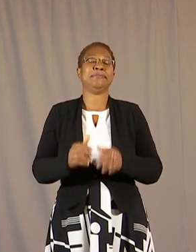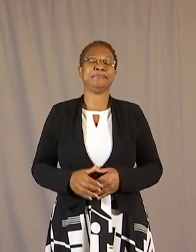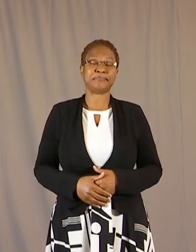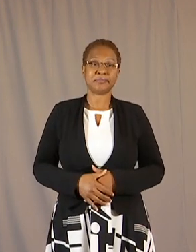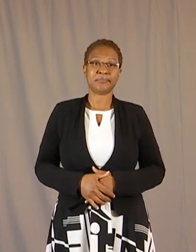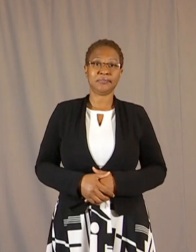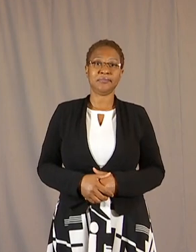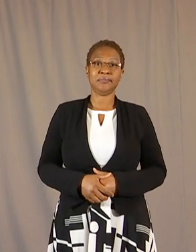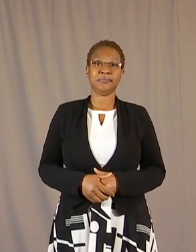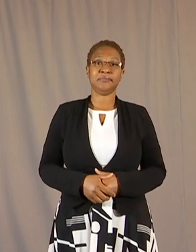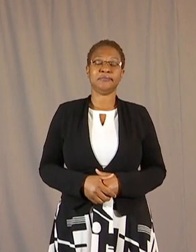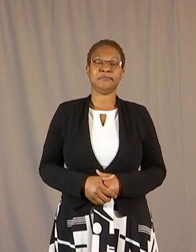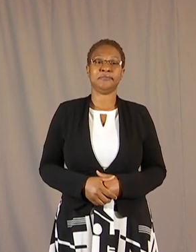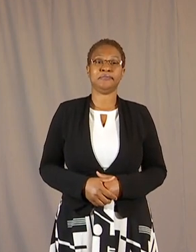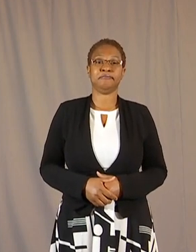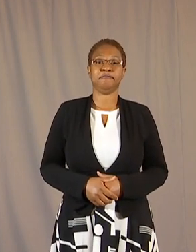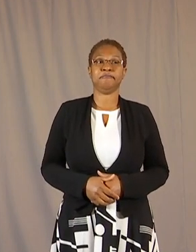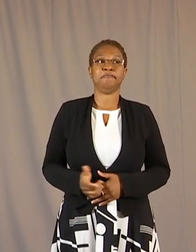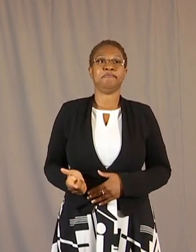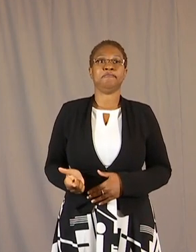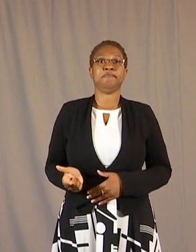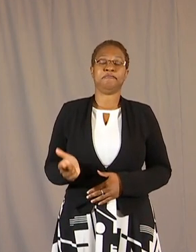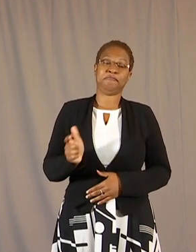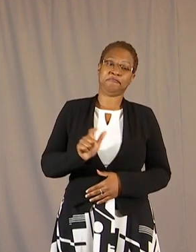And I would suggest,